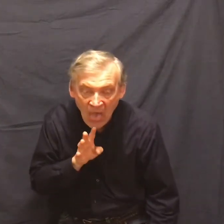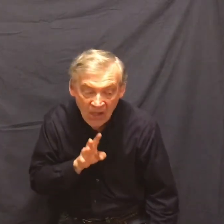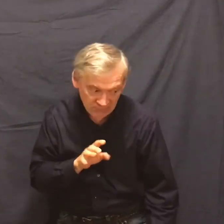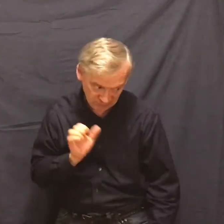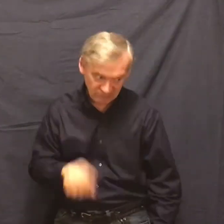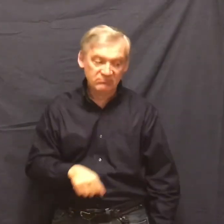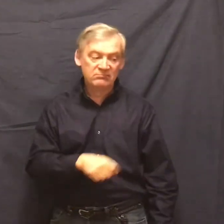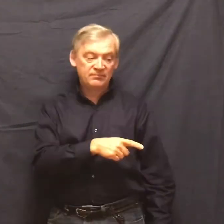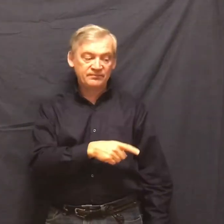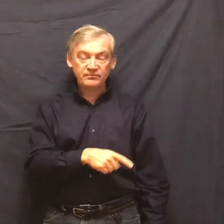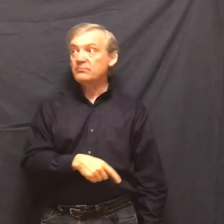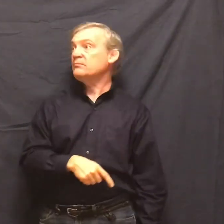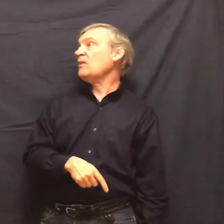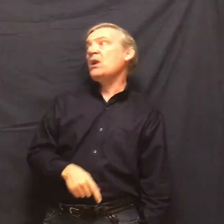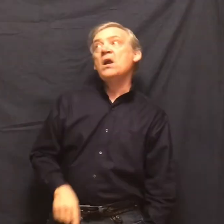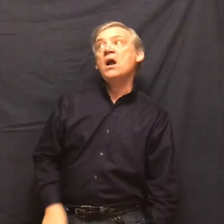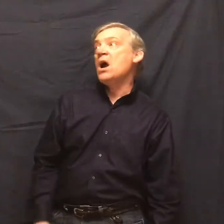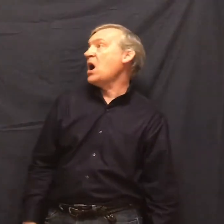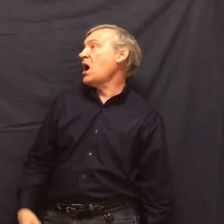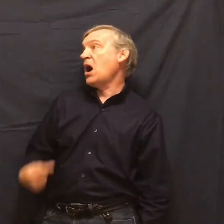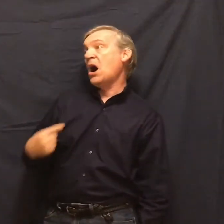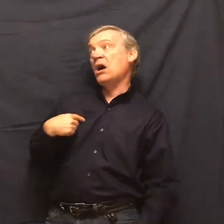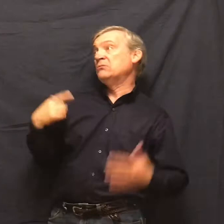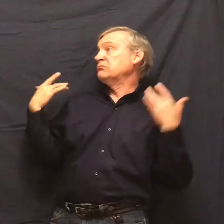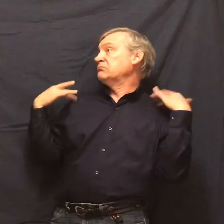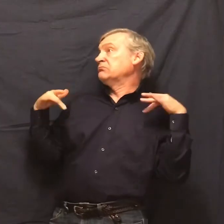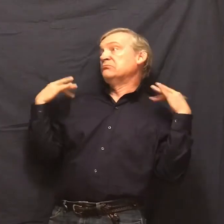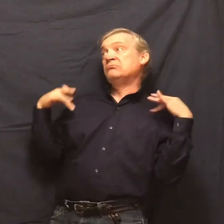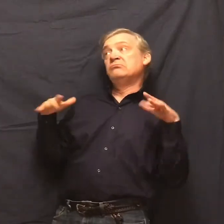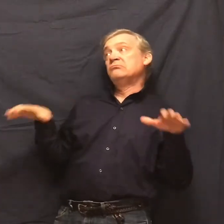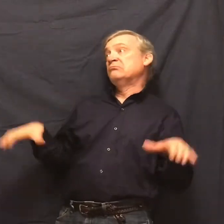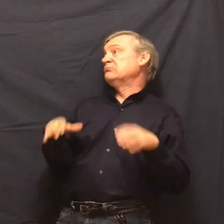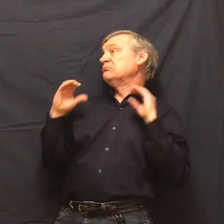I never meant no harm, George. Honest, I never.